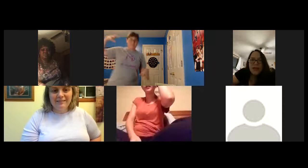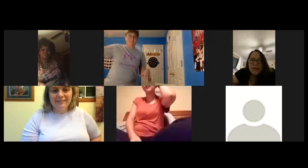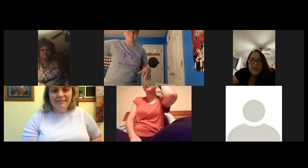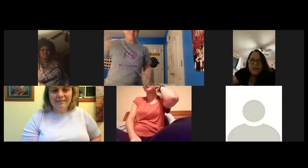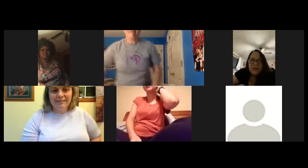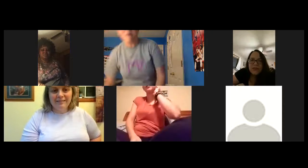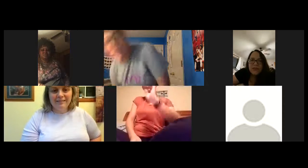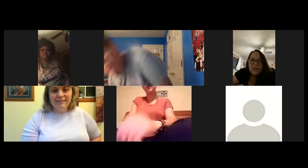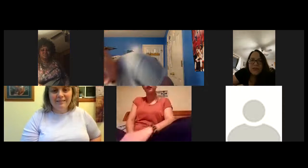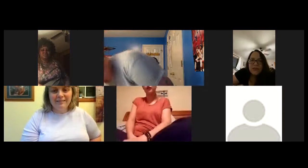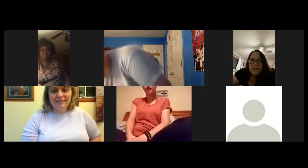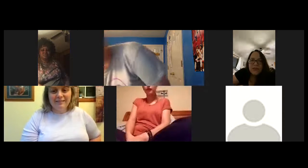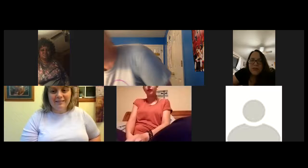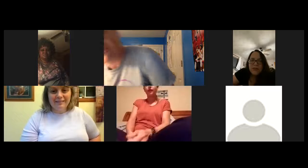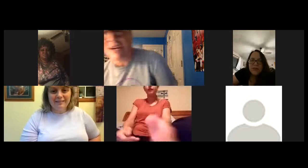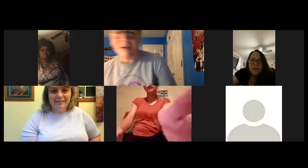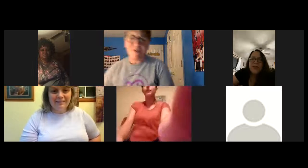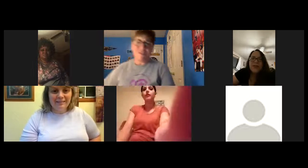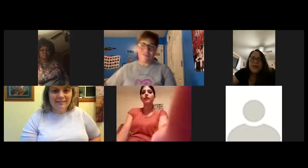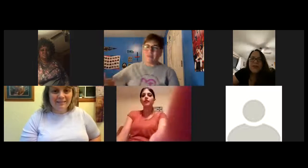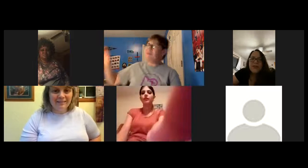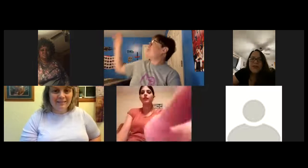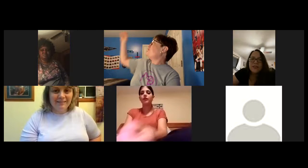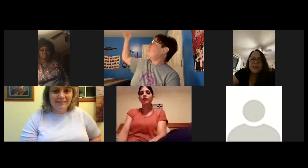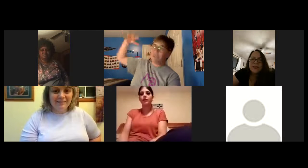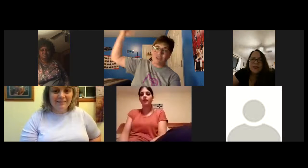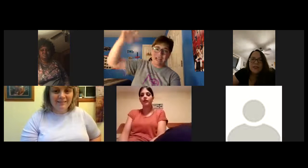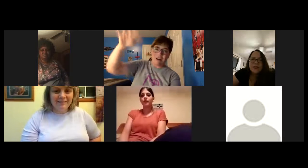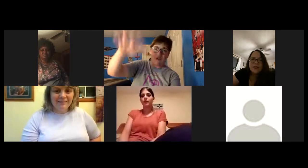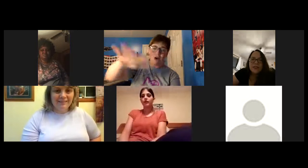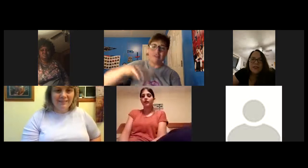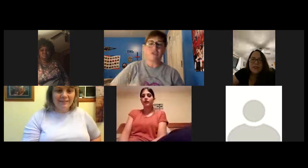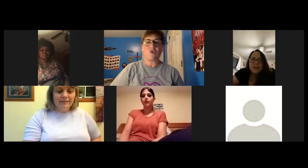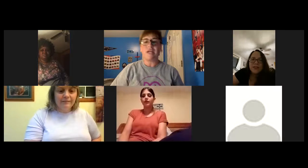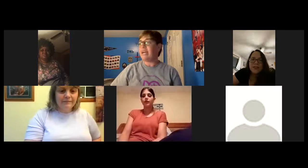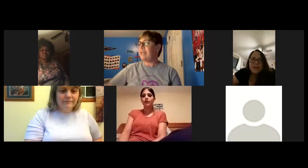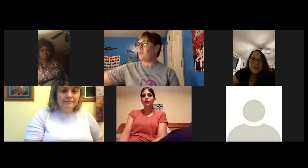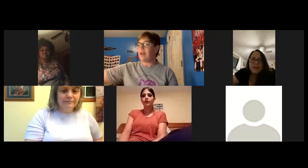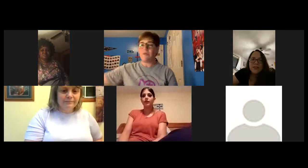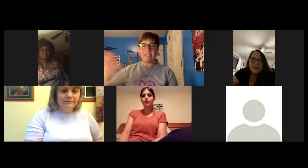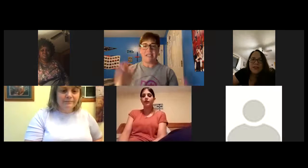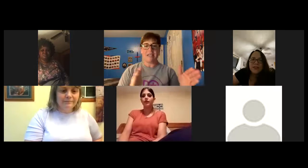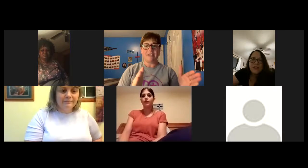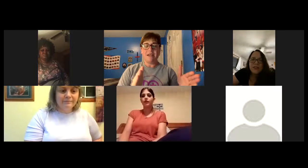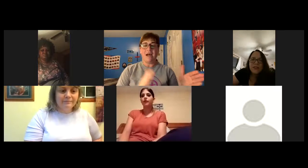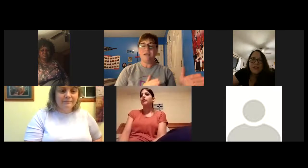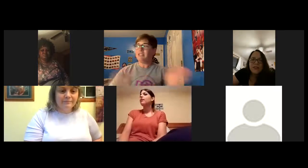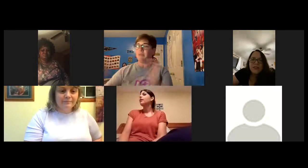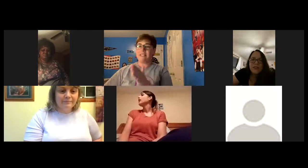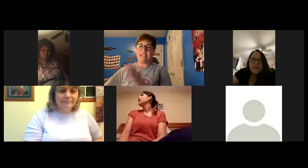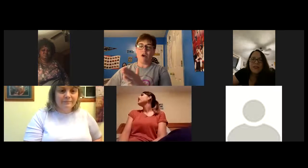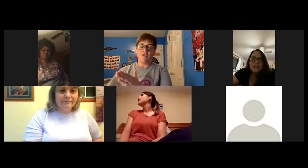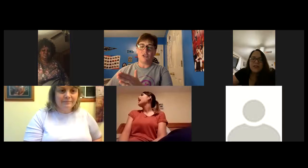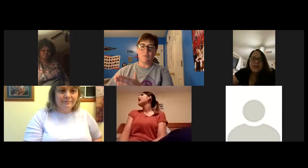puts like a, maybe that would help. I was Maybe. afraid it puts too much glare on the screen. I guess when I was sitting, I used